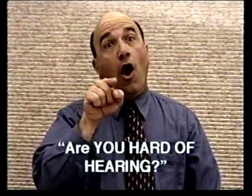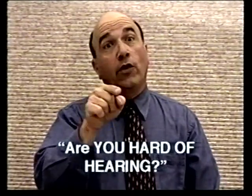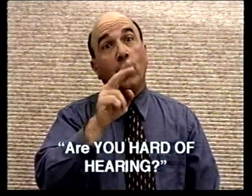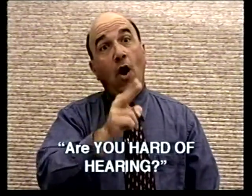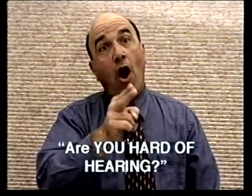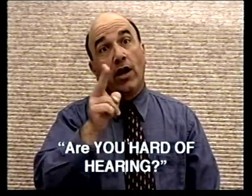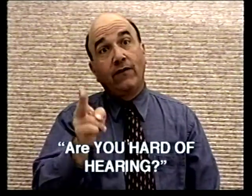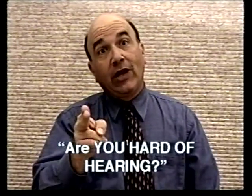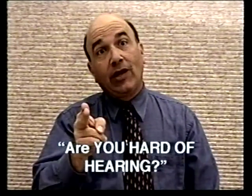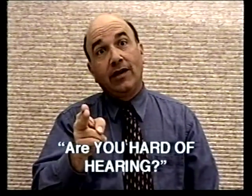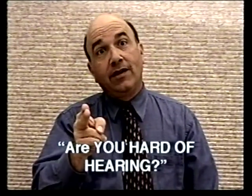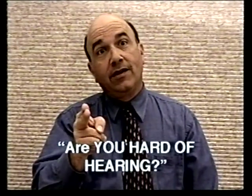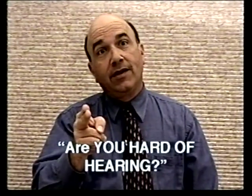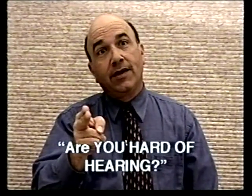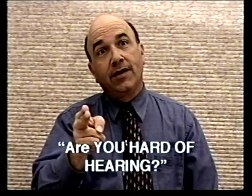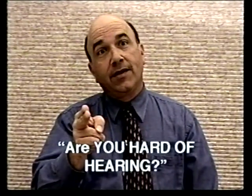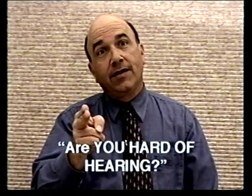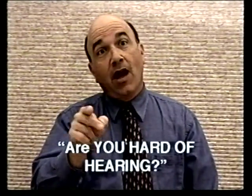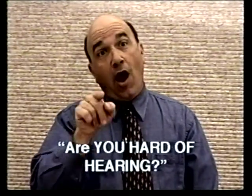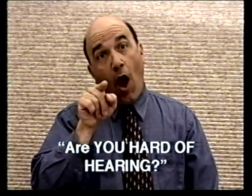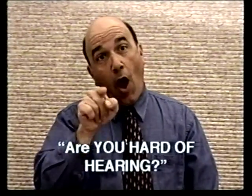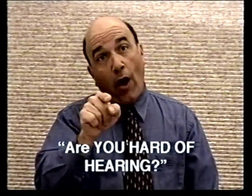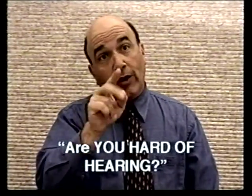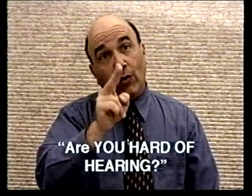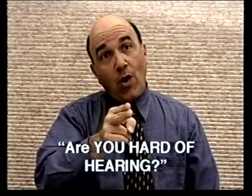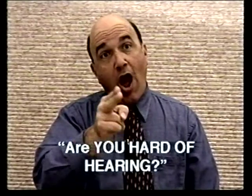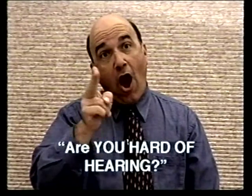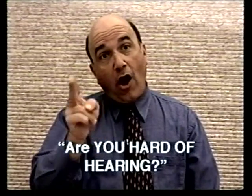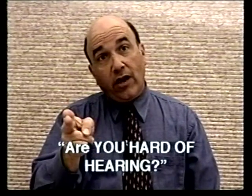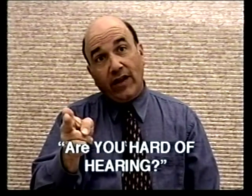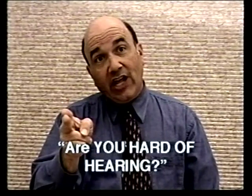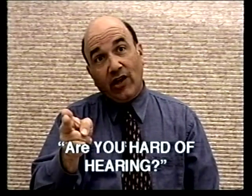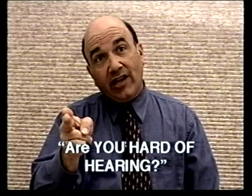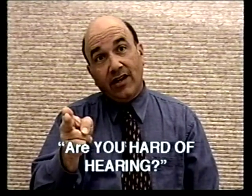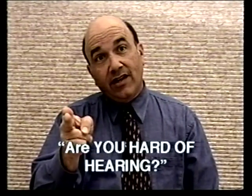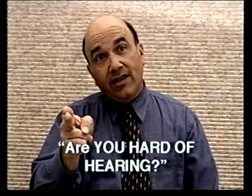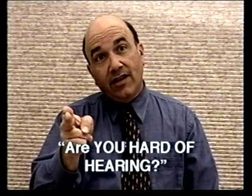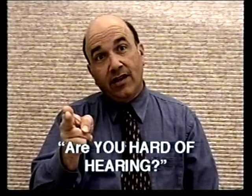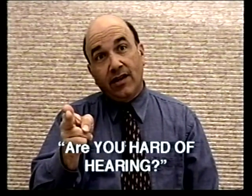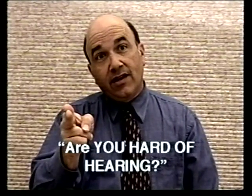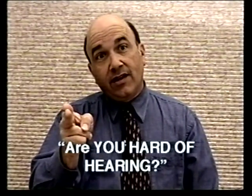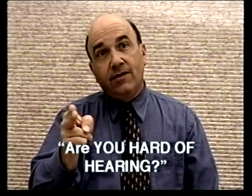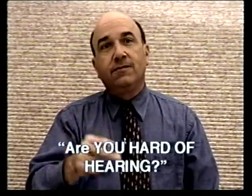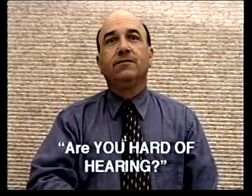Are you hard of hearing? Are you hard of hearing?